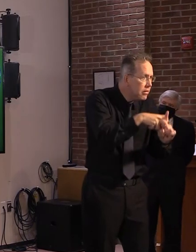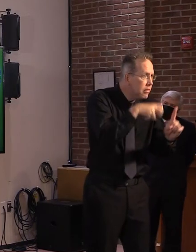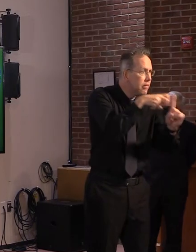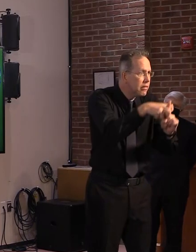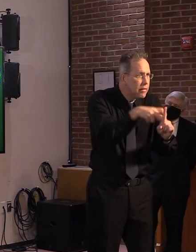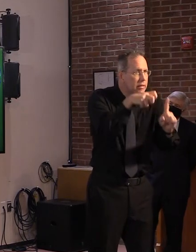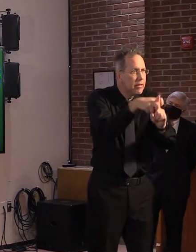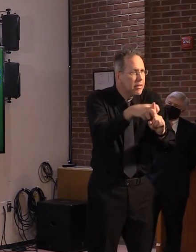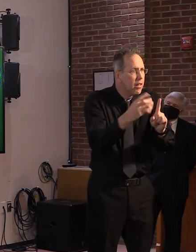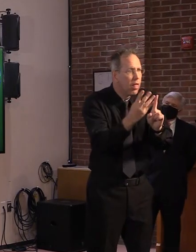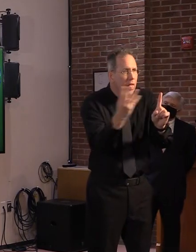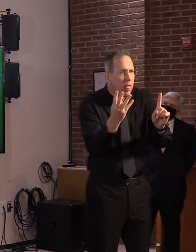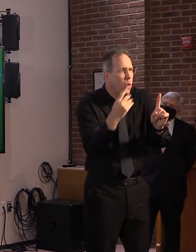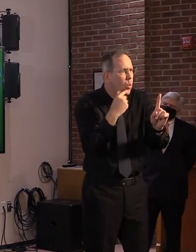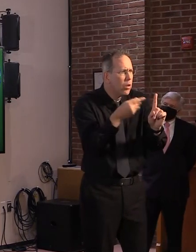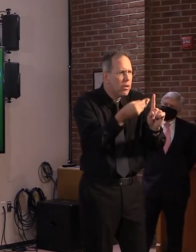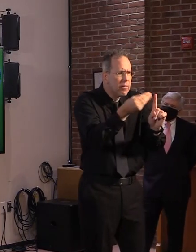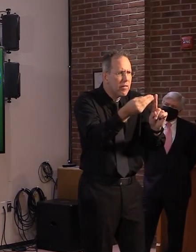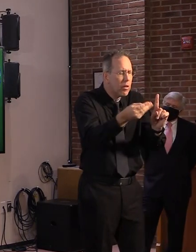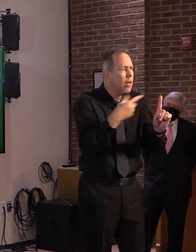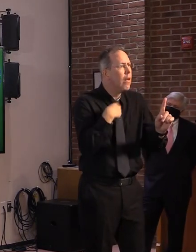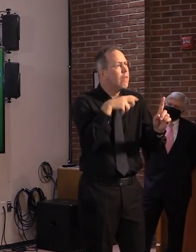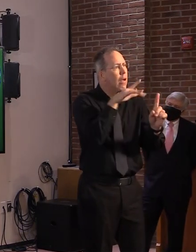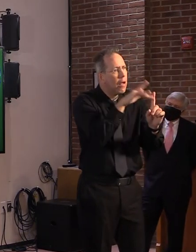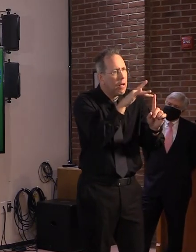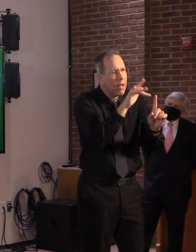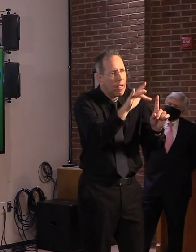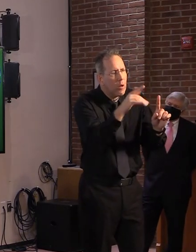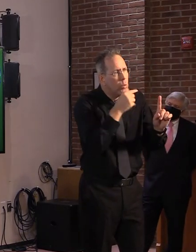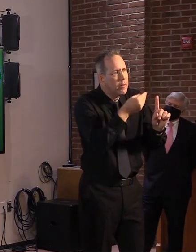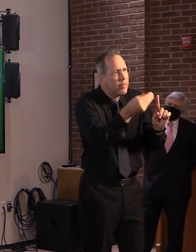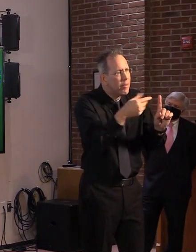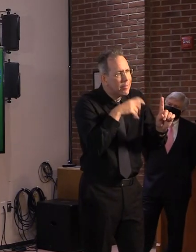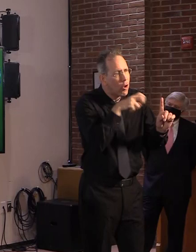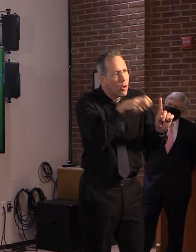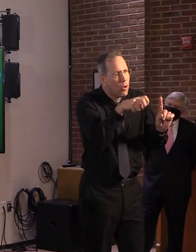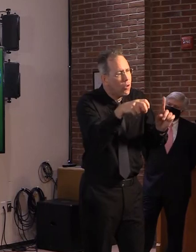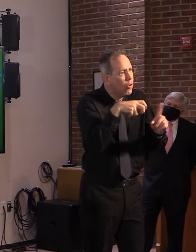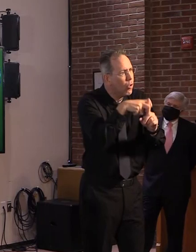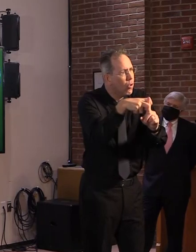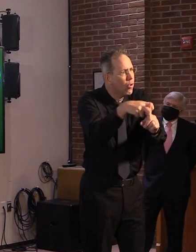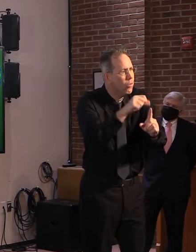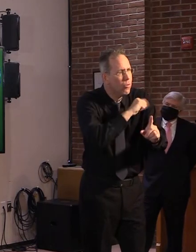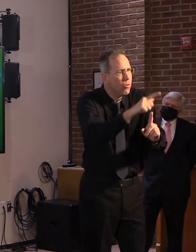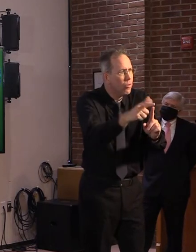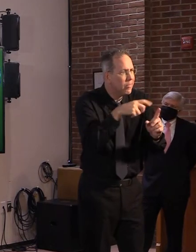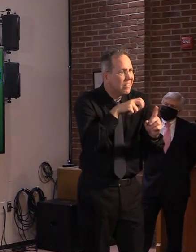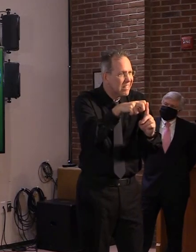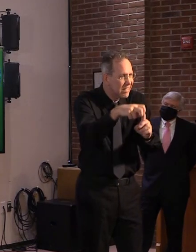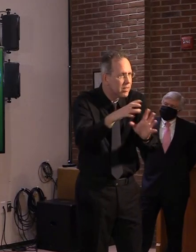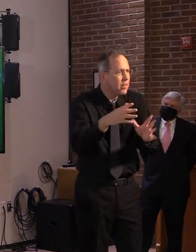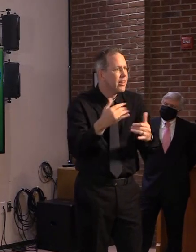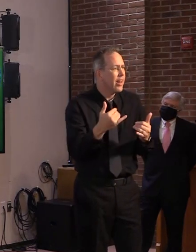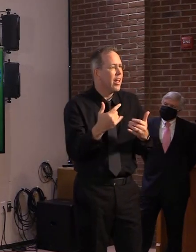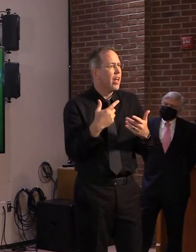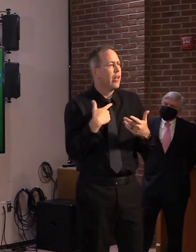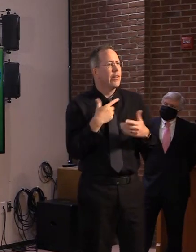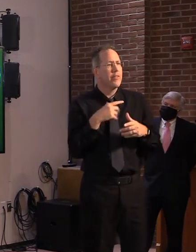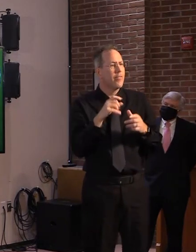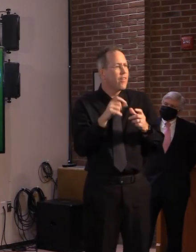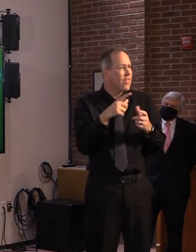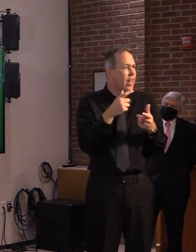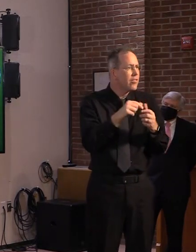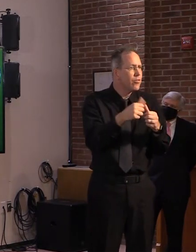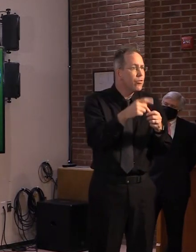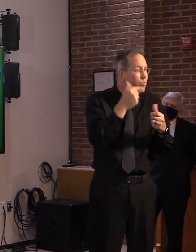more complex than it ever was with numbers of people. And we're going back 14 days in people's experience, which is